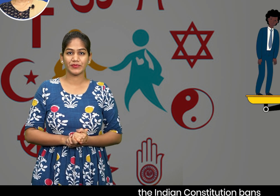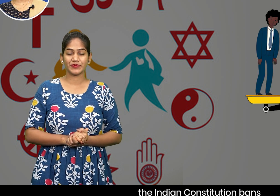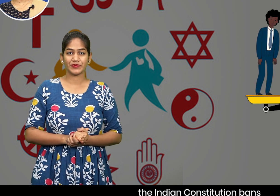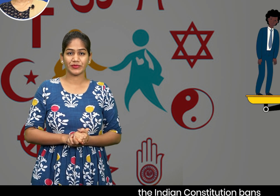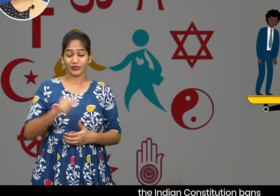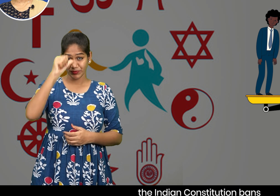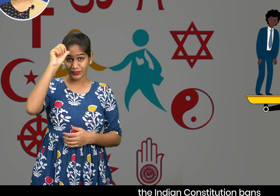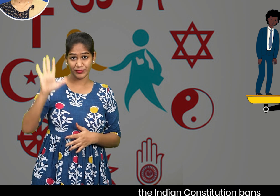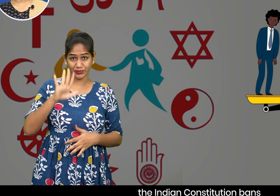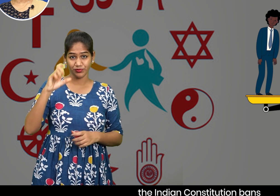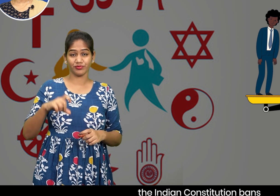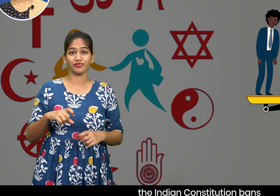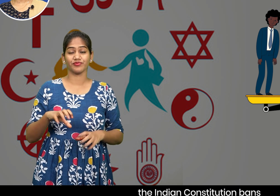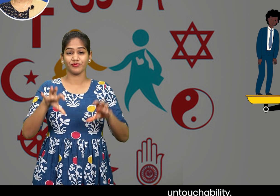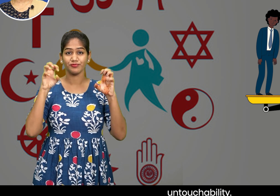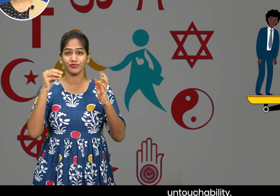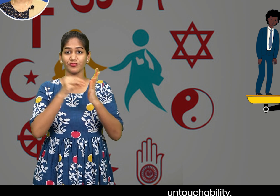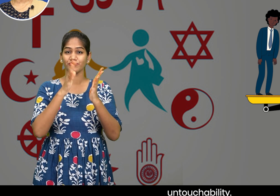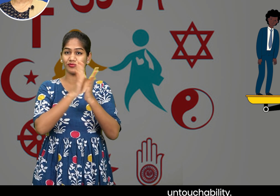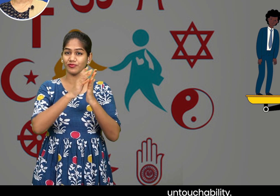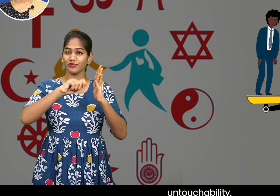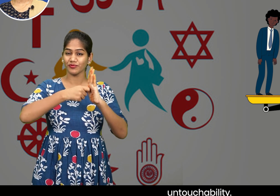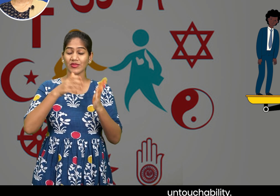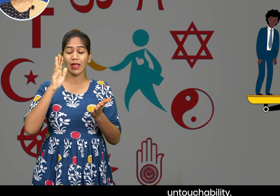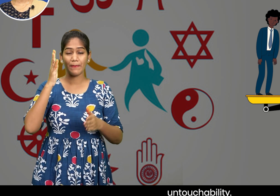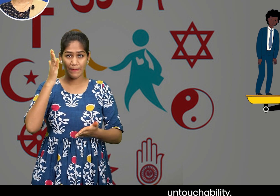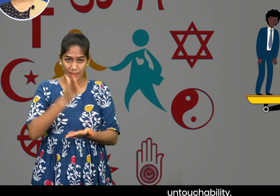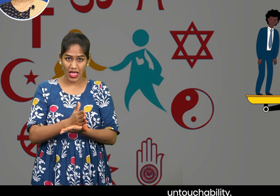the Indian Constitution bans untouchability.